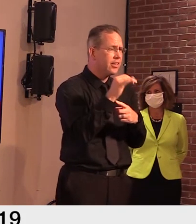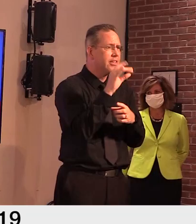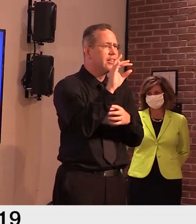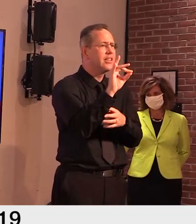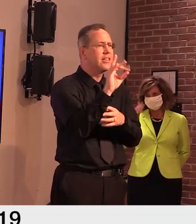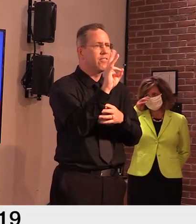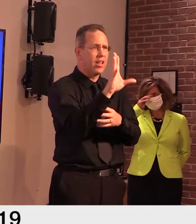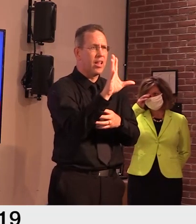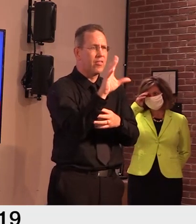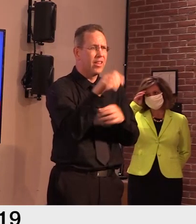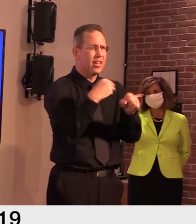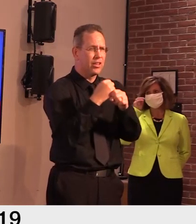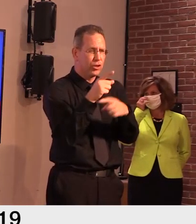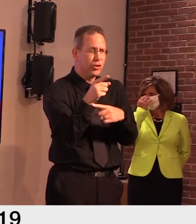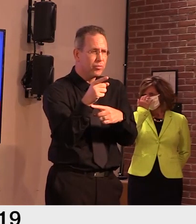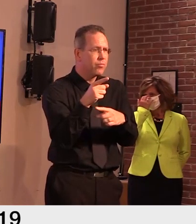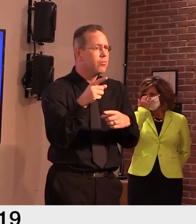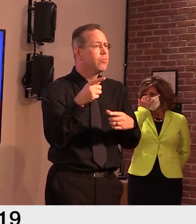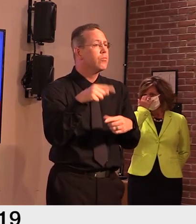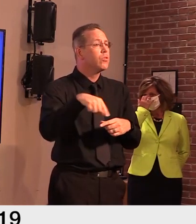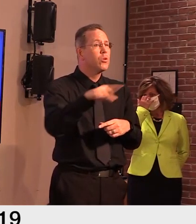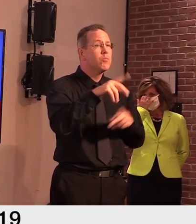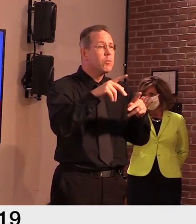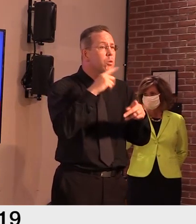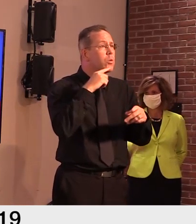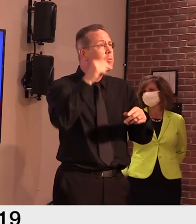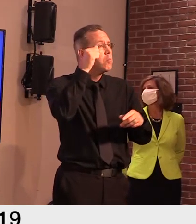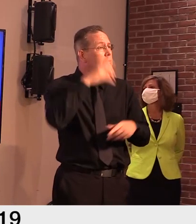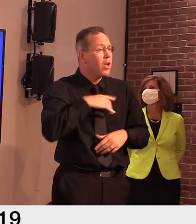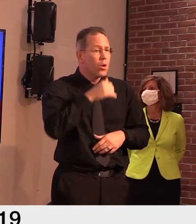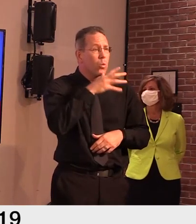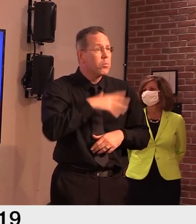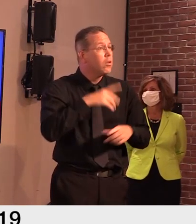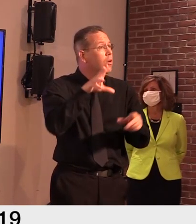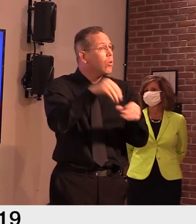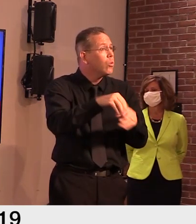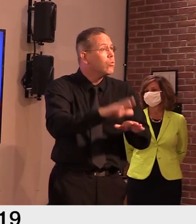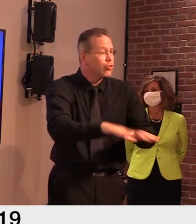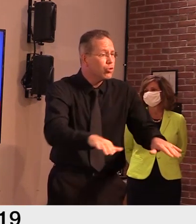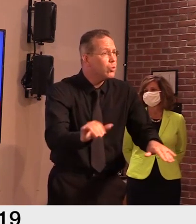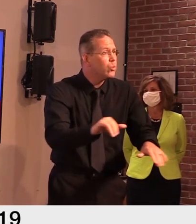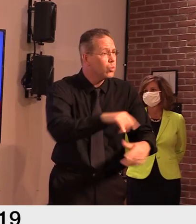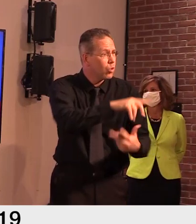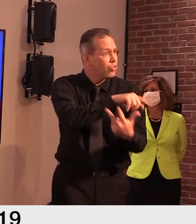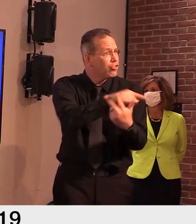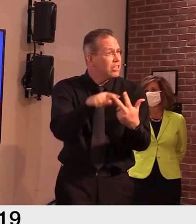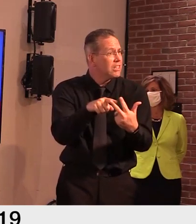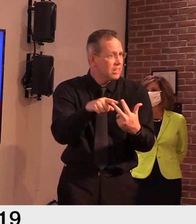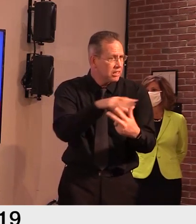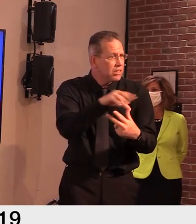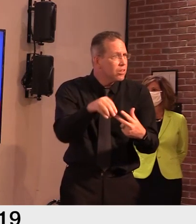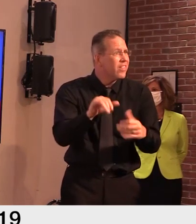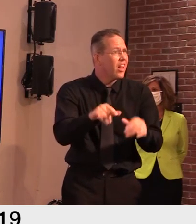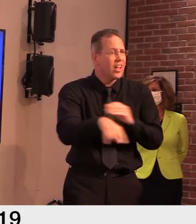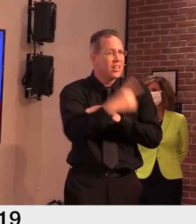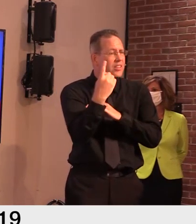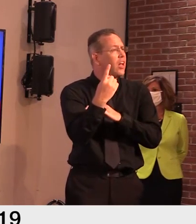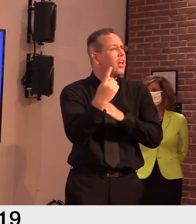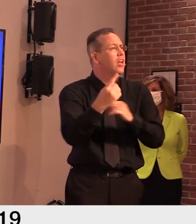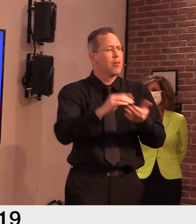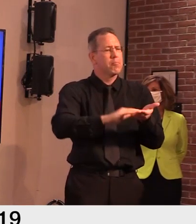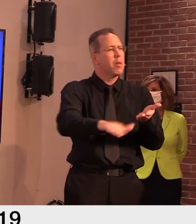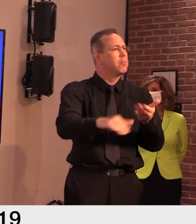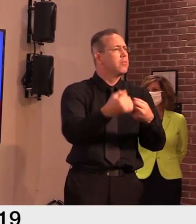When each of us takes the time to consider the impact of the events of June 19,